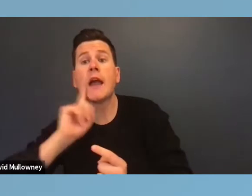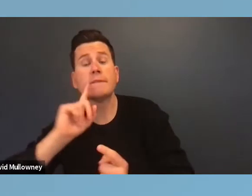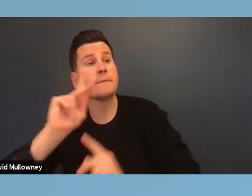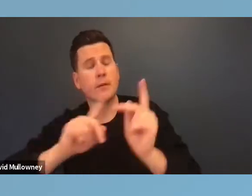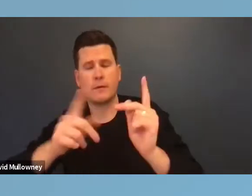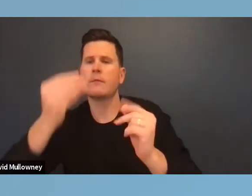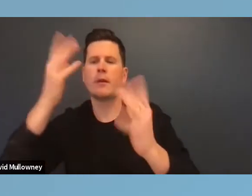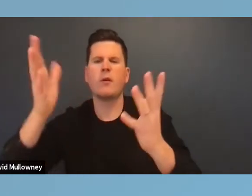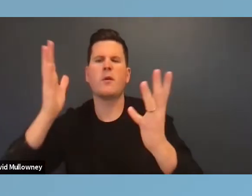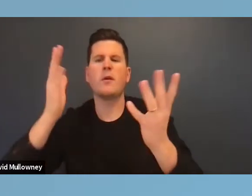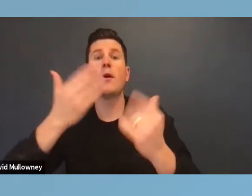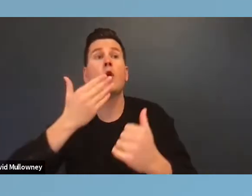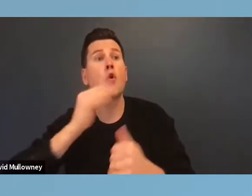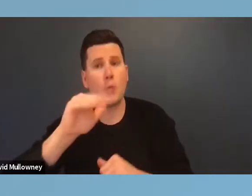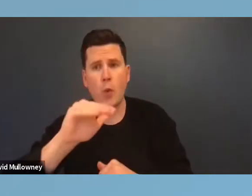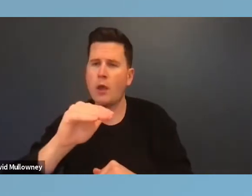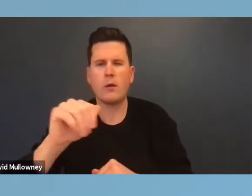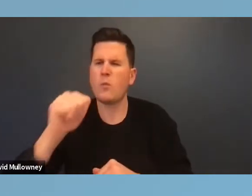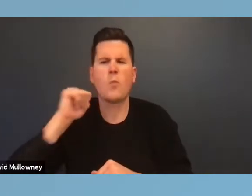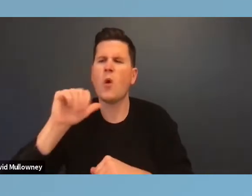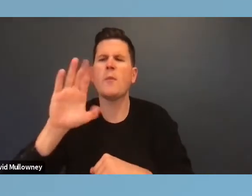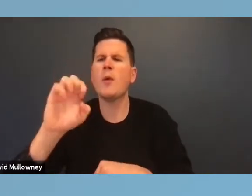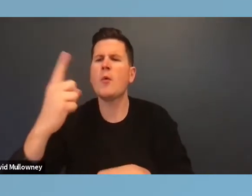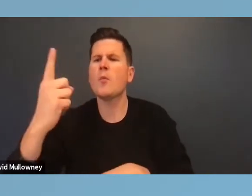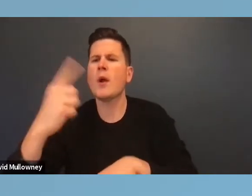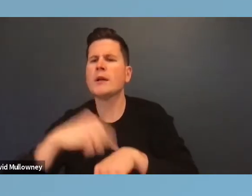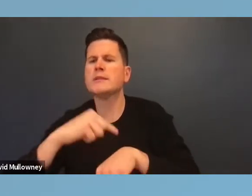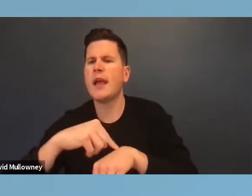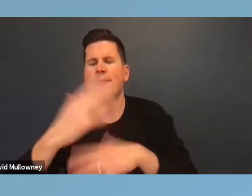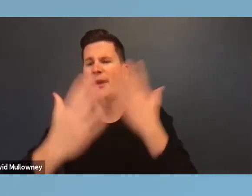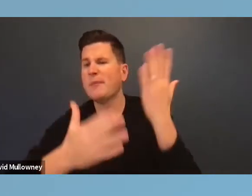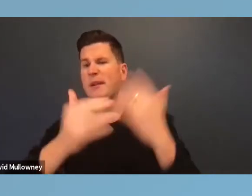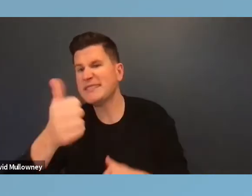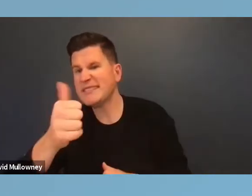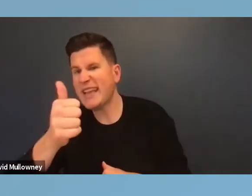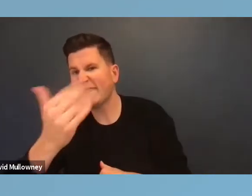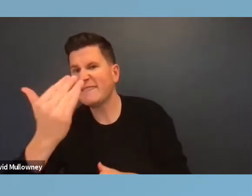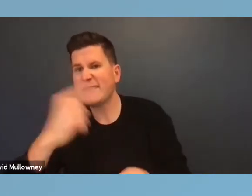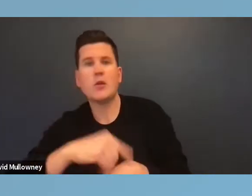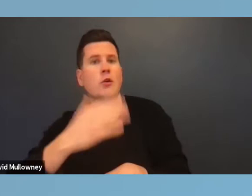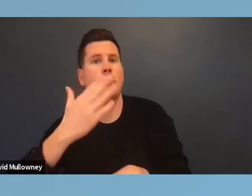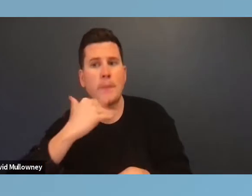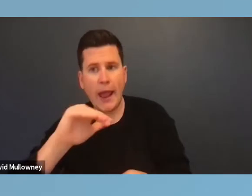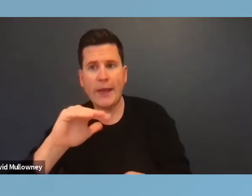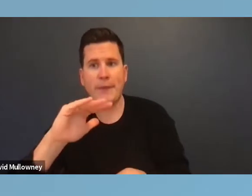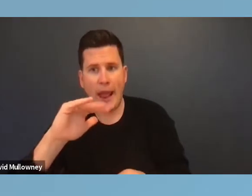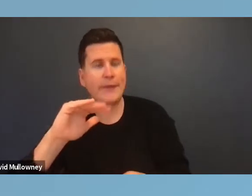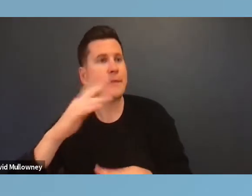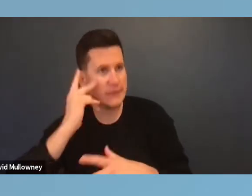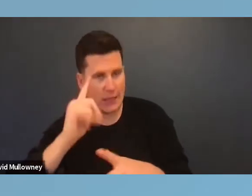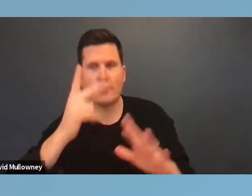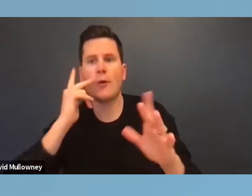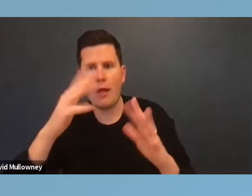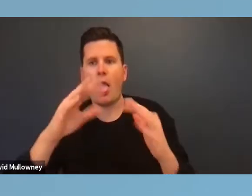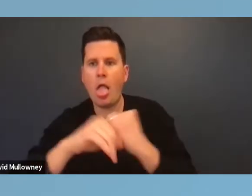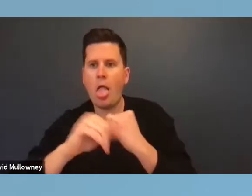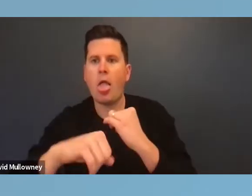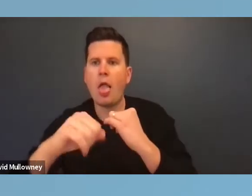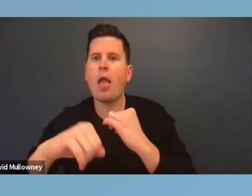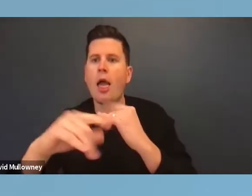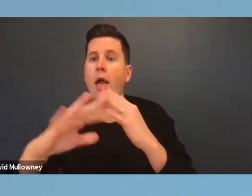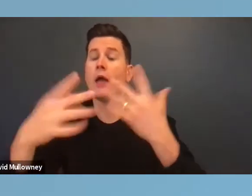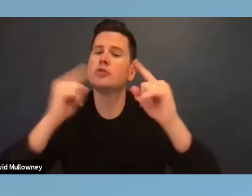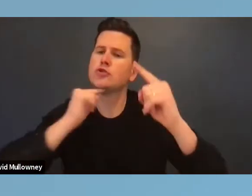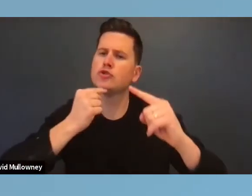to go on and on. Deaf people won't say goodbye one time. They'll probably say it 10 times before they actually